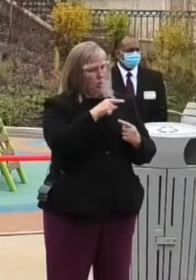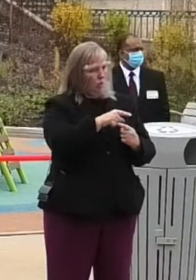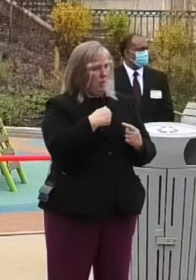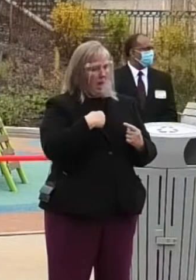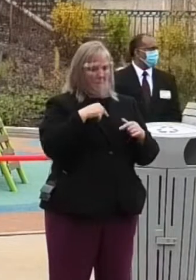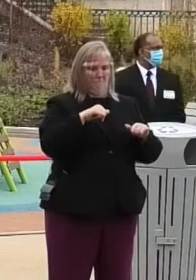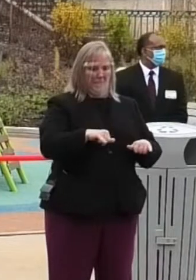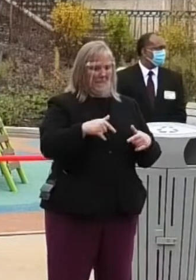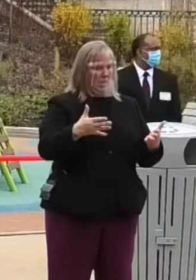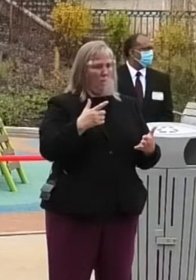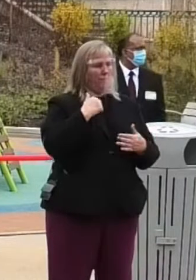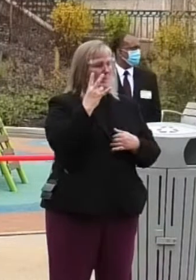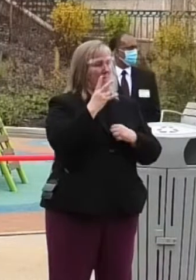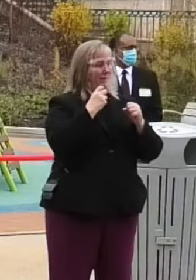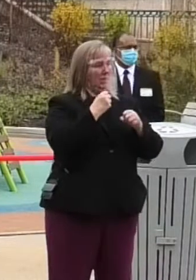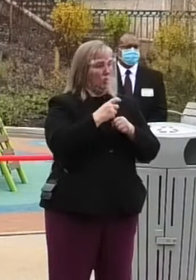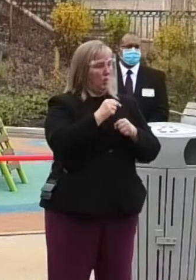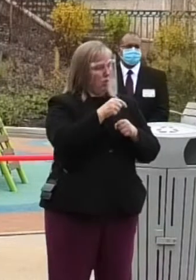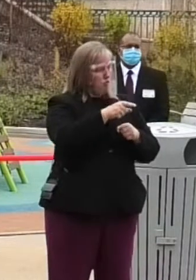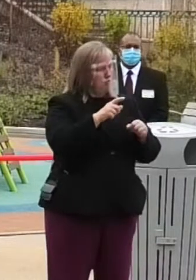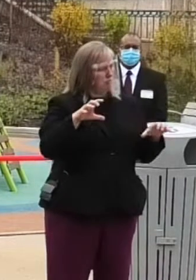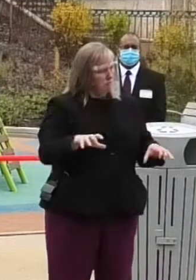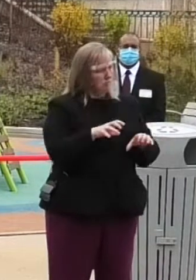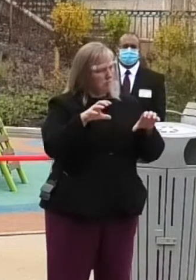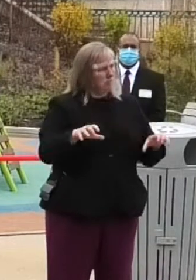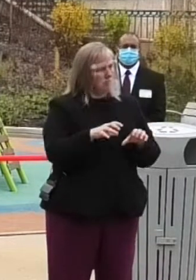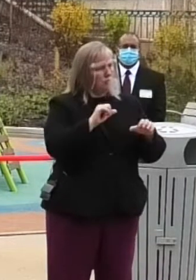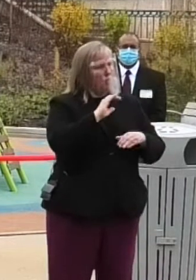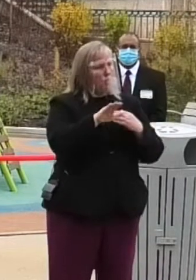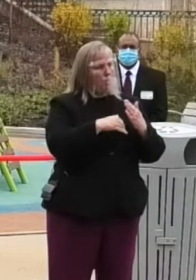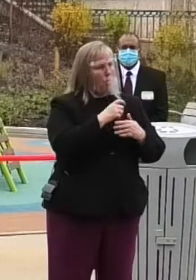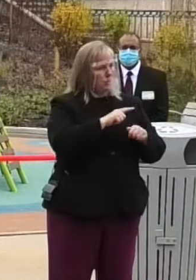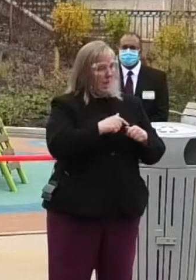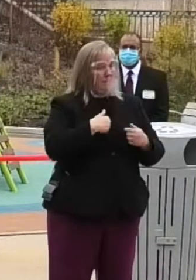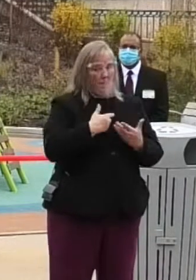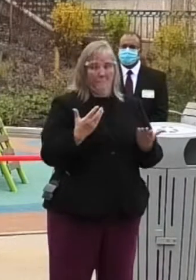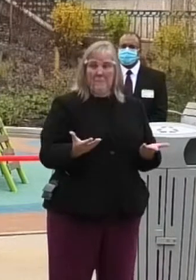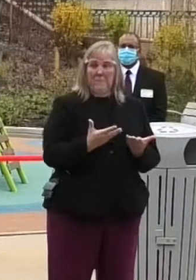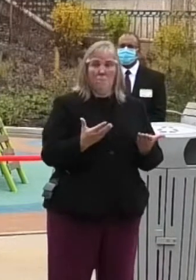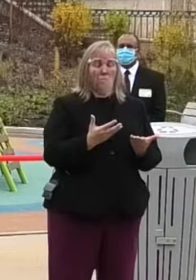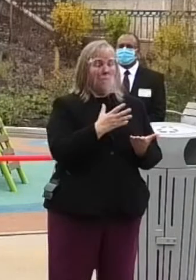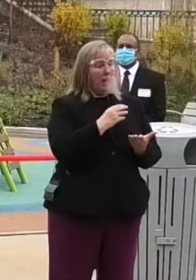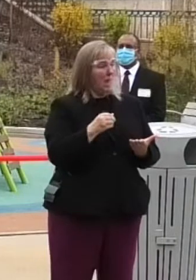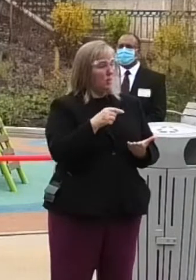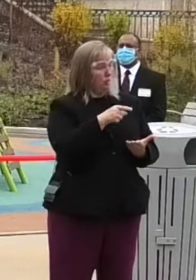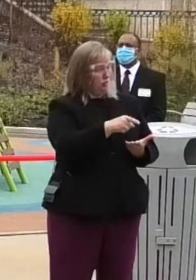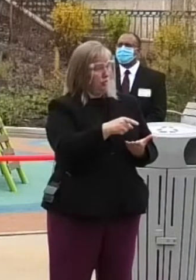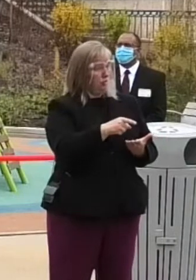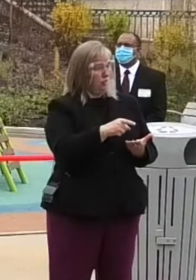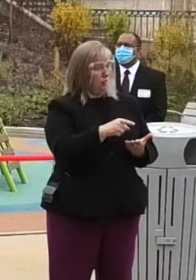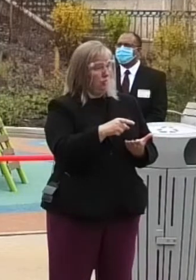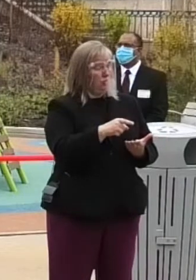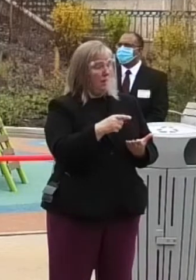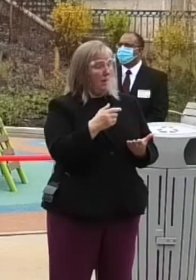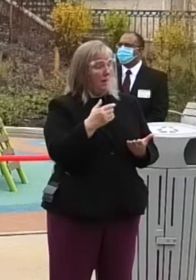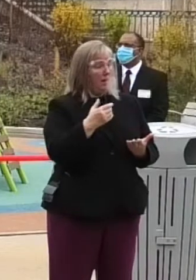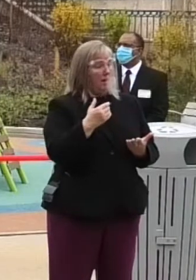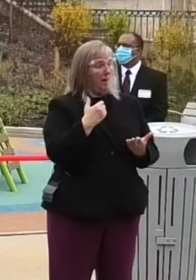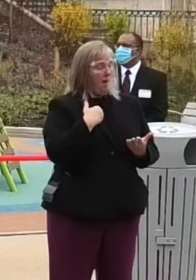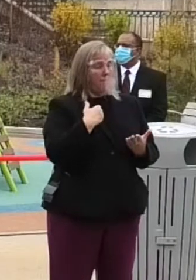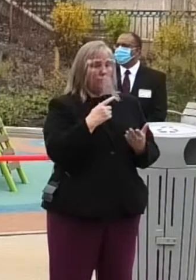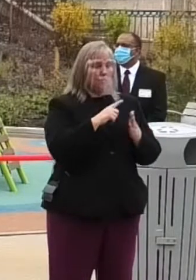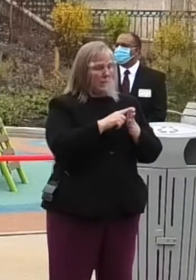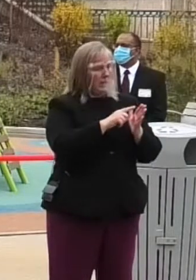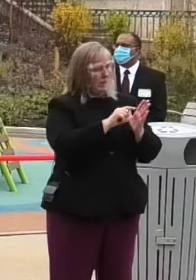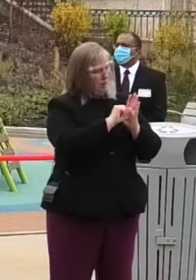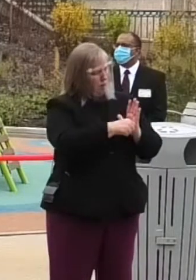for 7 years, and you've been very active the entire time that I've been here, and you have put an indelible mark